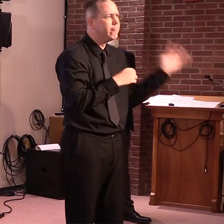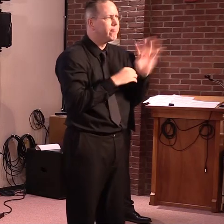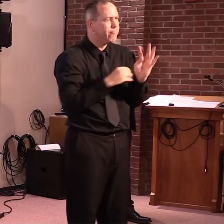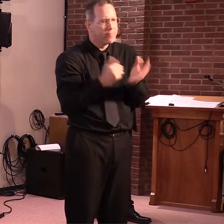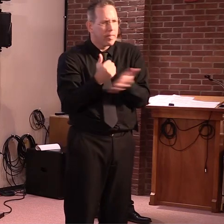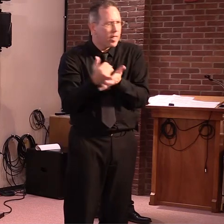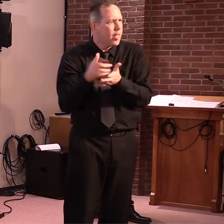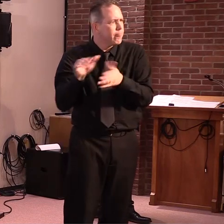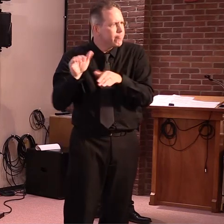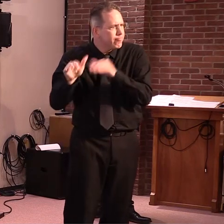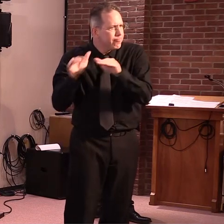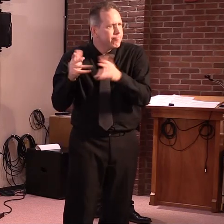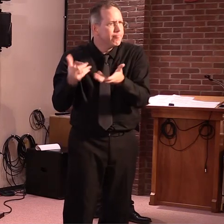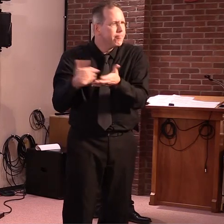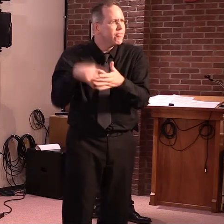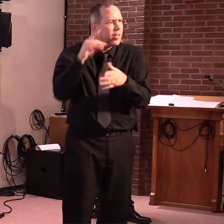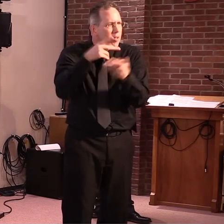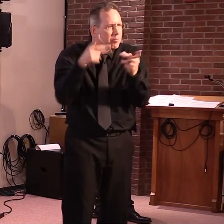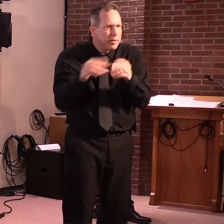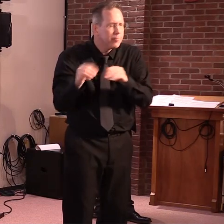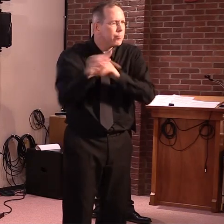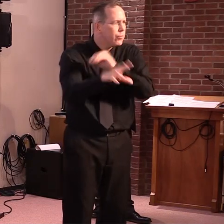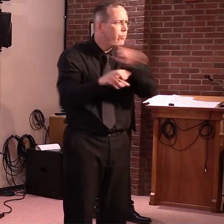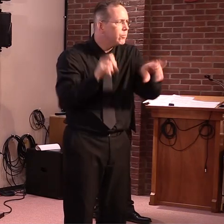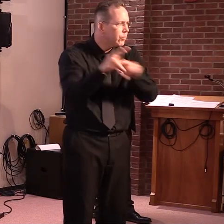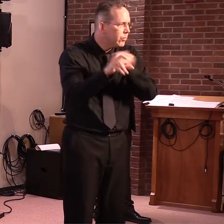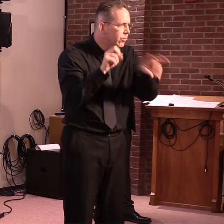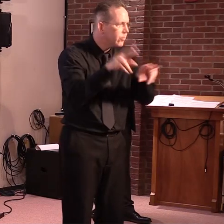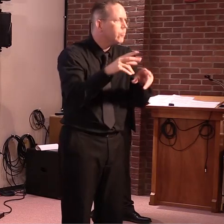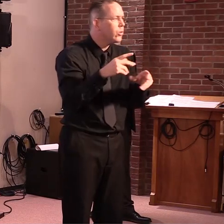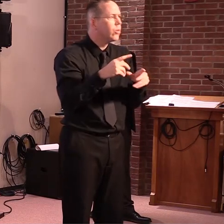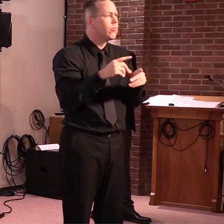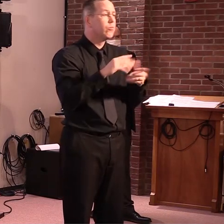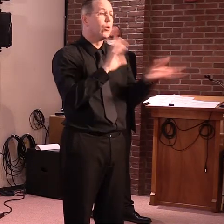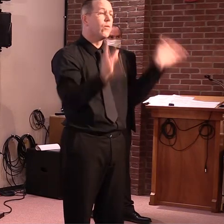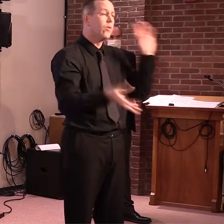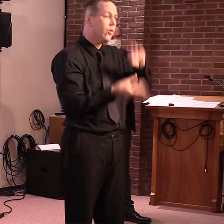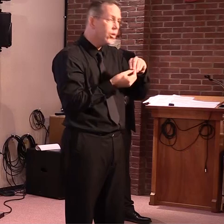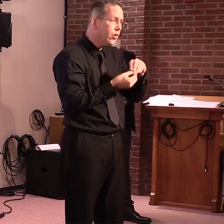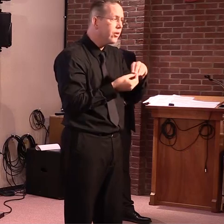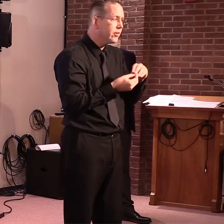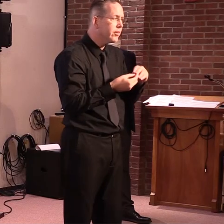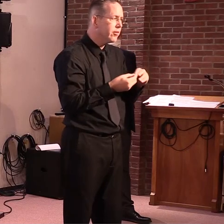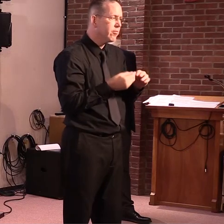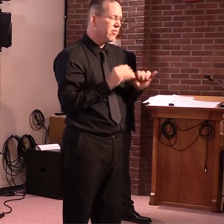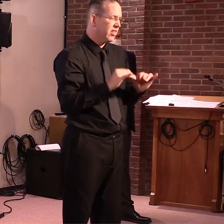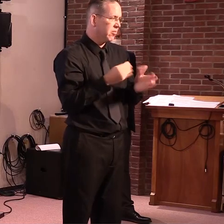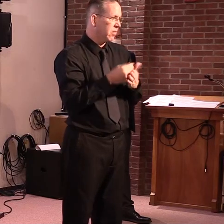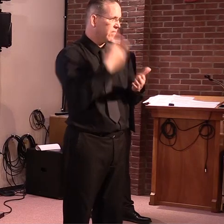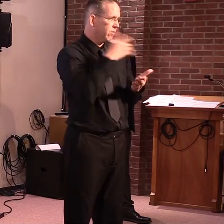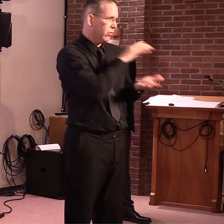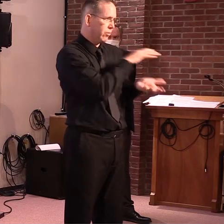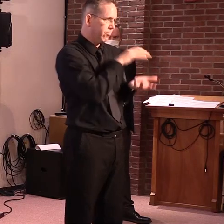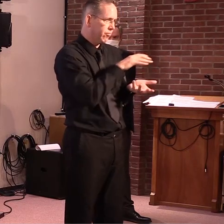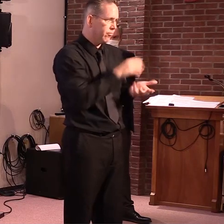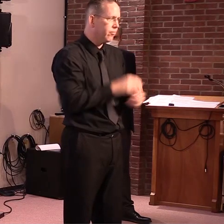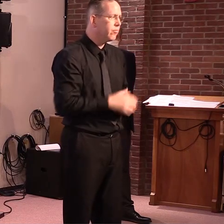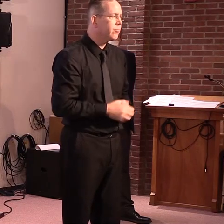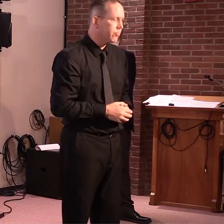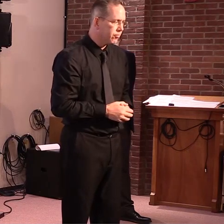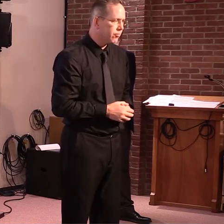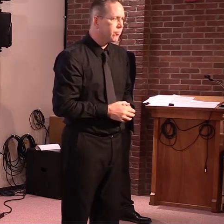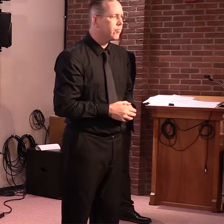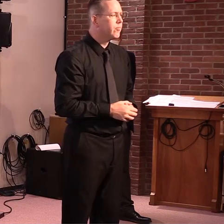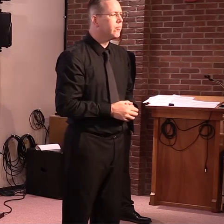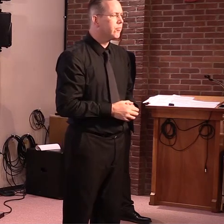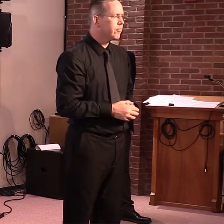placement, all of this through the $6 million. And then we're going to do something that I think is a